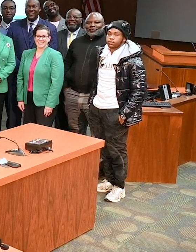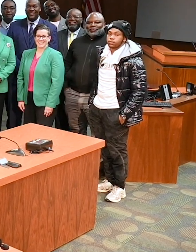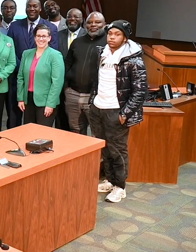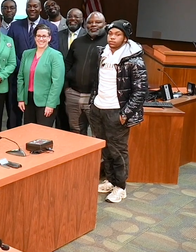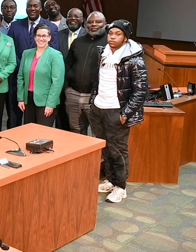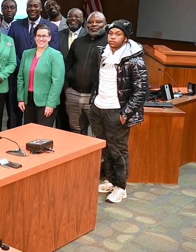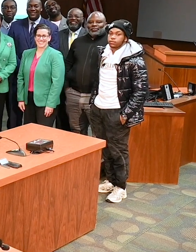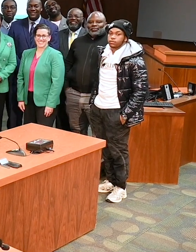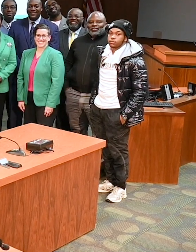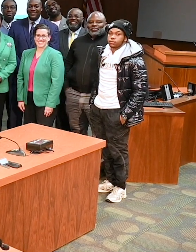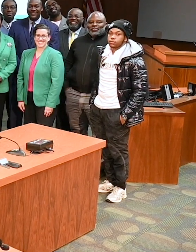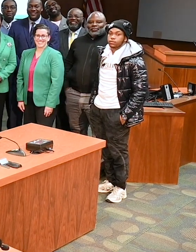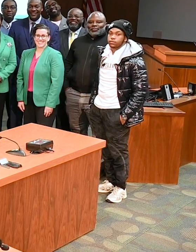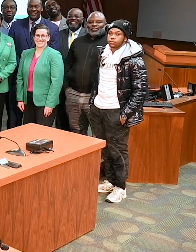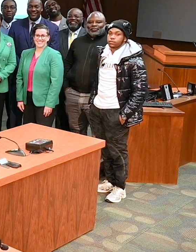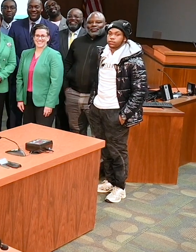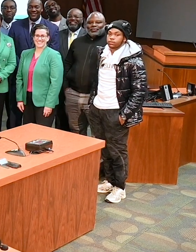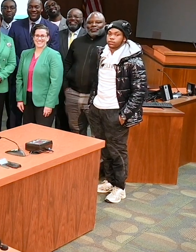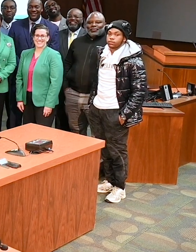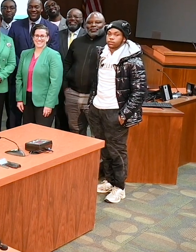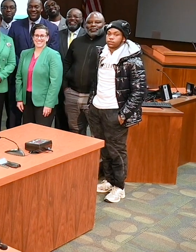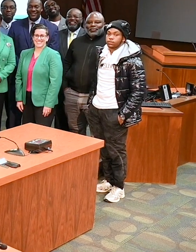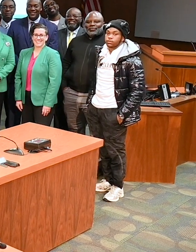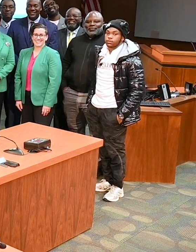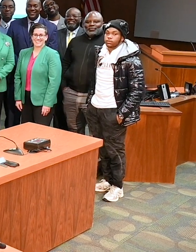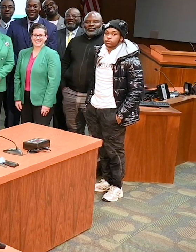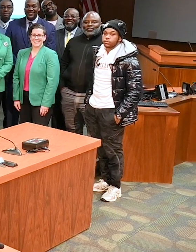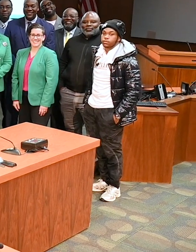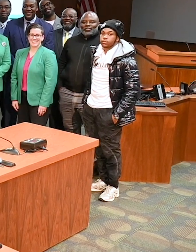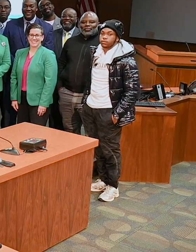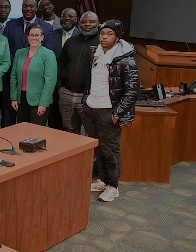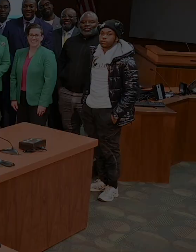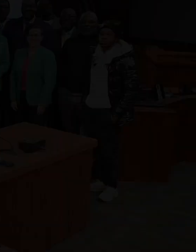as many of you as are comfortable, come up here 1 second, please. We'll grab a photo and then we'll talk about what happens next.